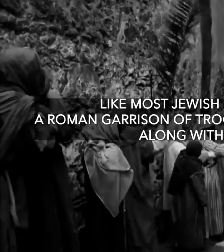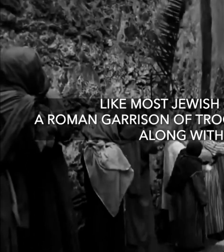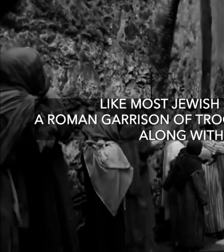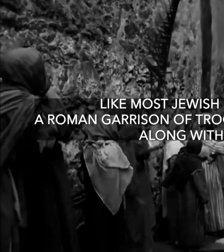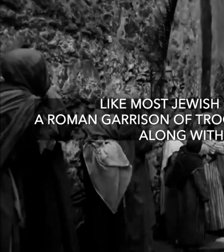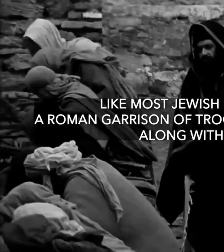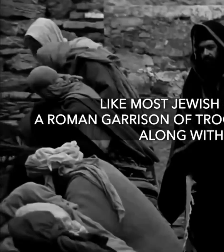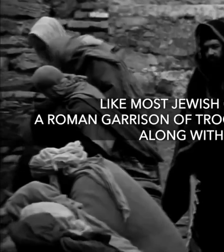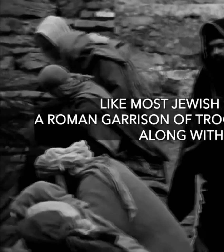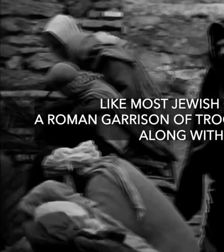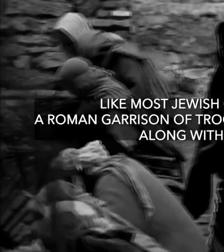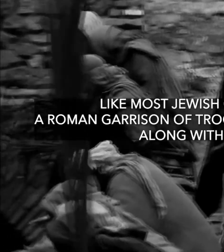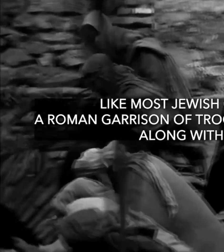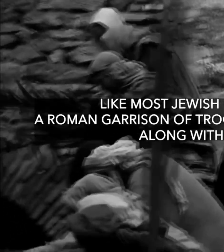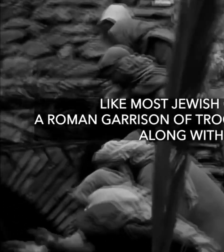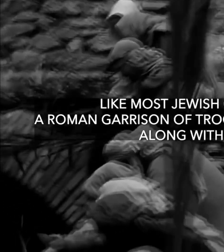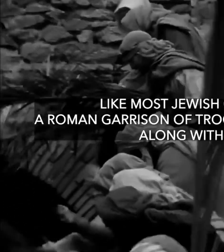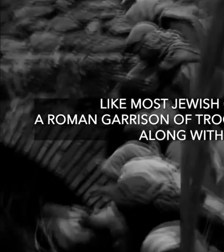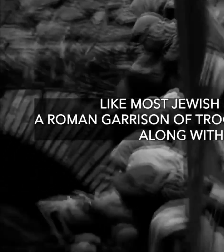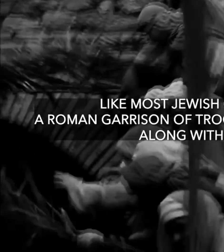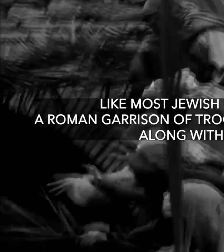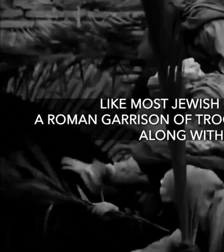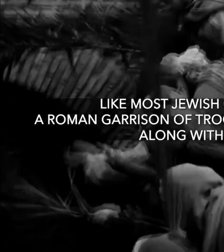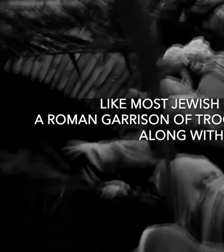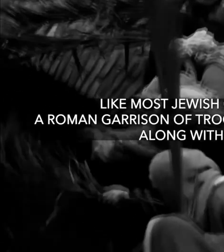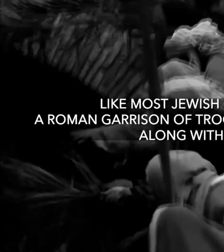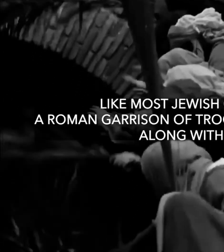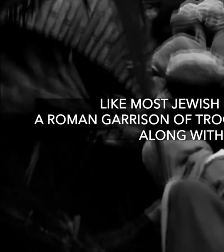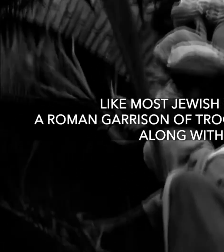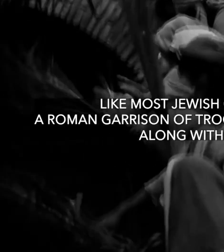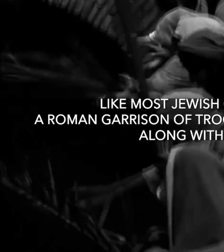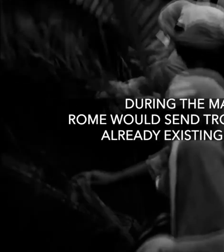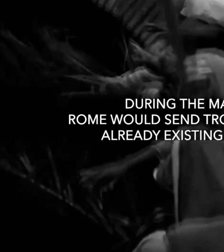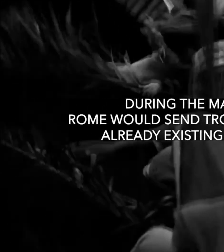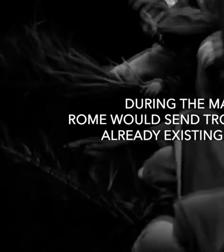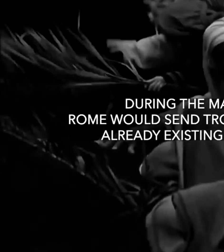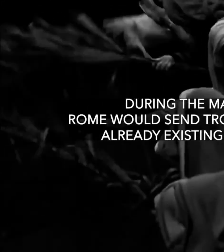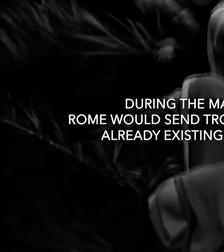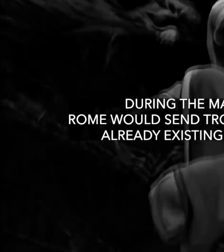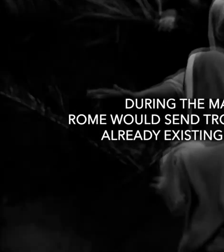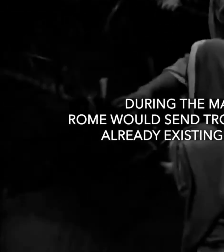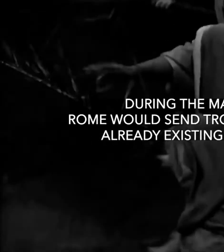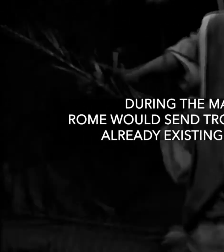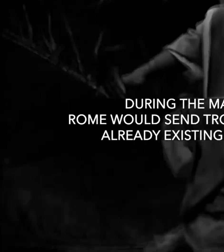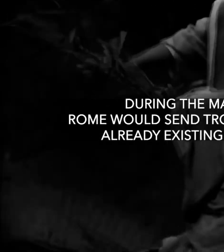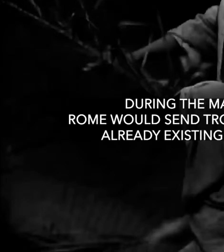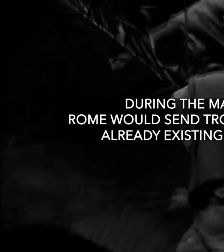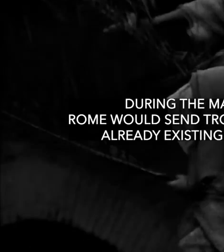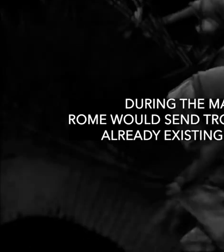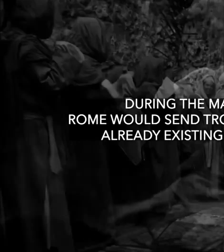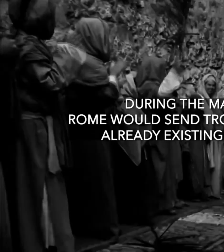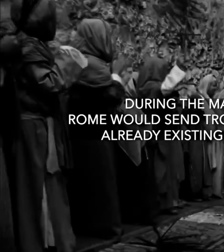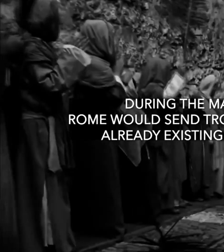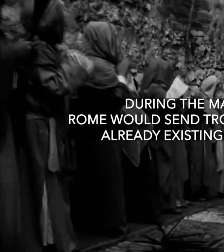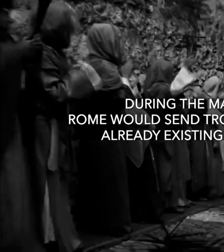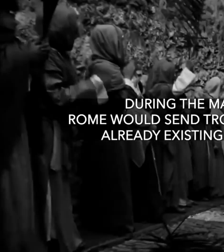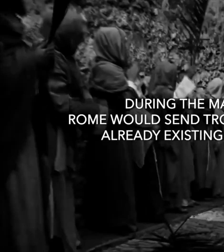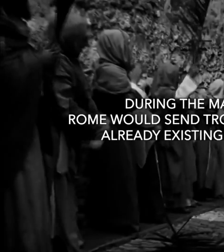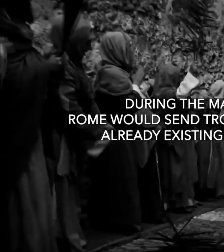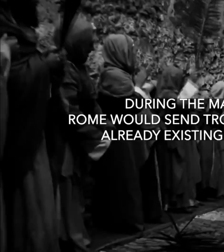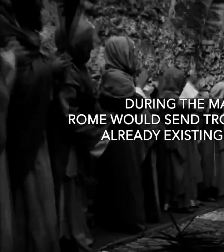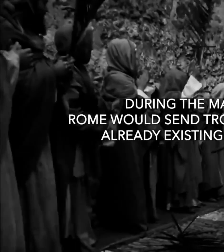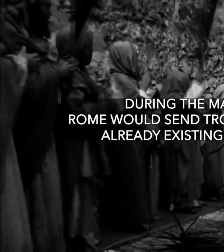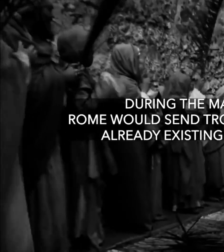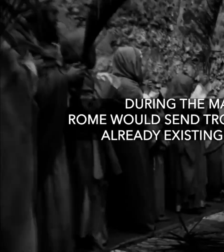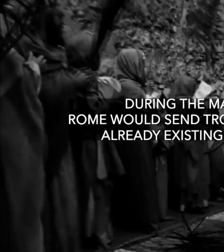time, a Roman garrison of troops would occupy the city along with inhabitants. During the major festivals, Rome would send troops